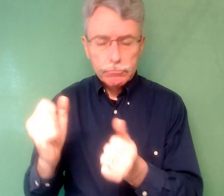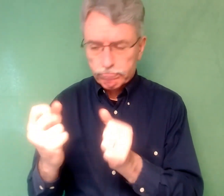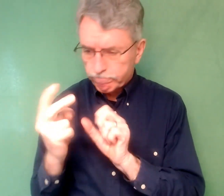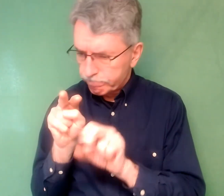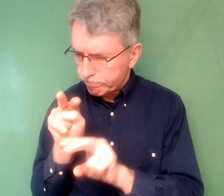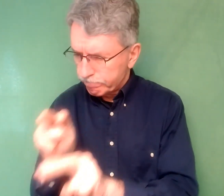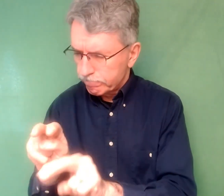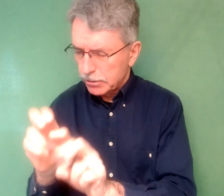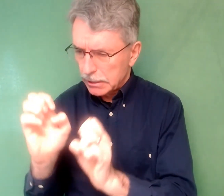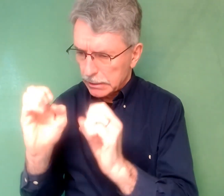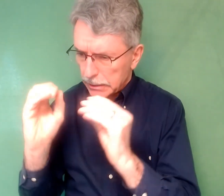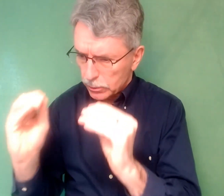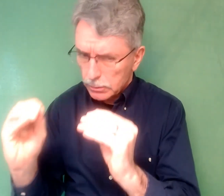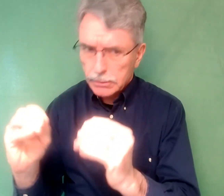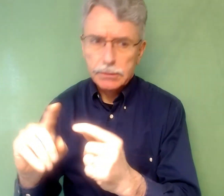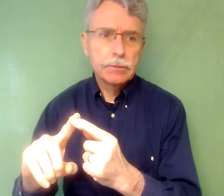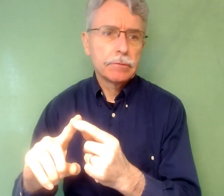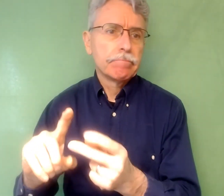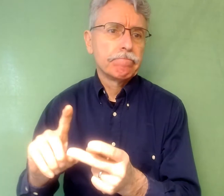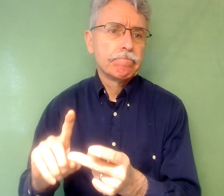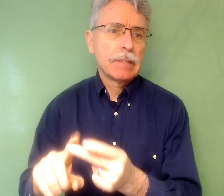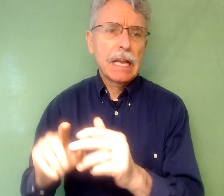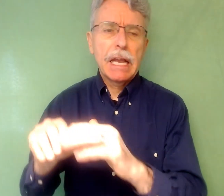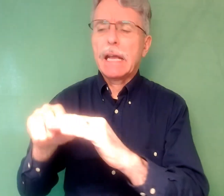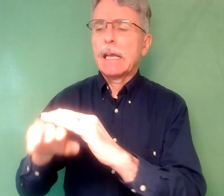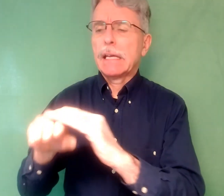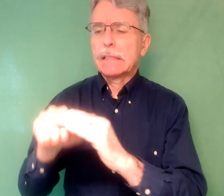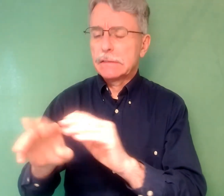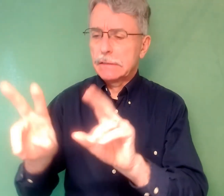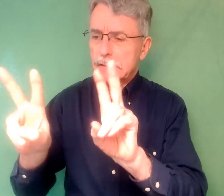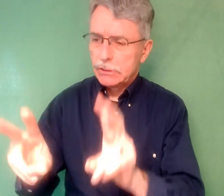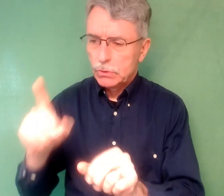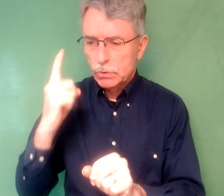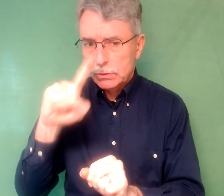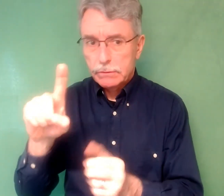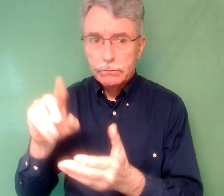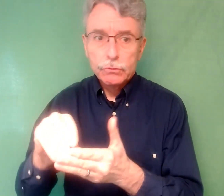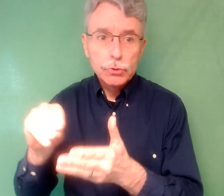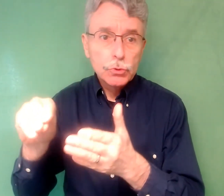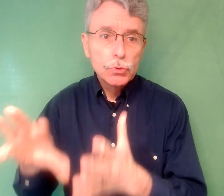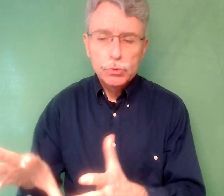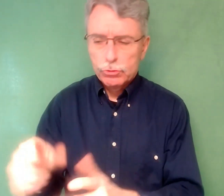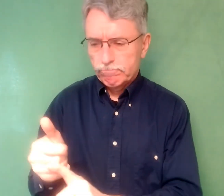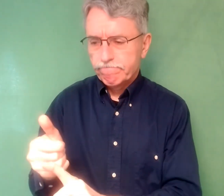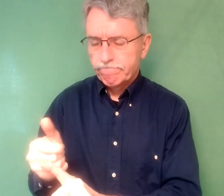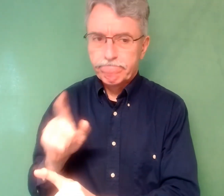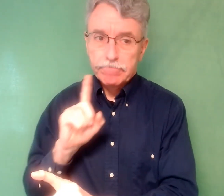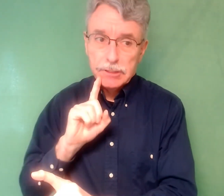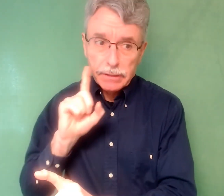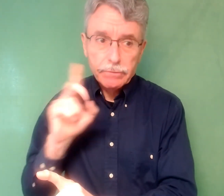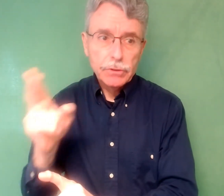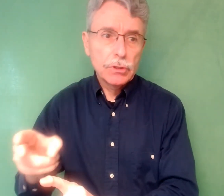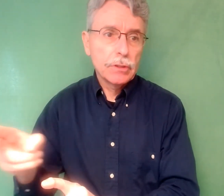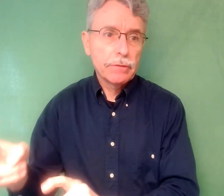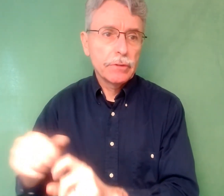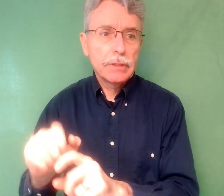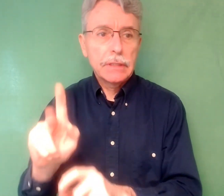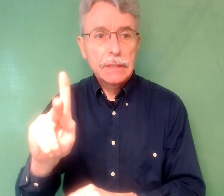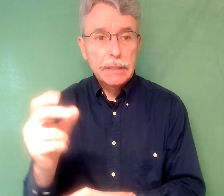experiences of deaf offenders with substance abuse and mental health issues. Guthmann and Kolvitz began the chapter